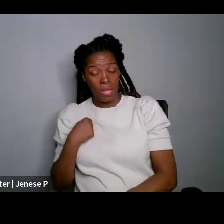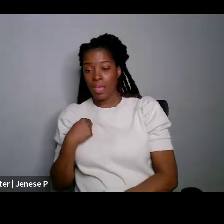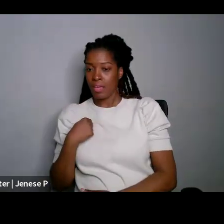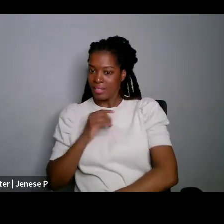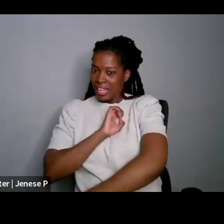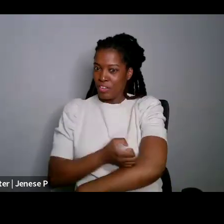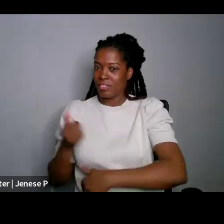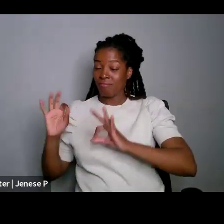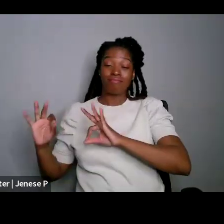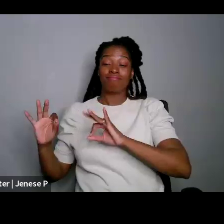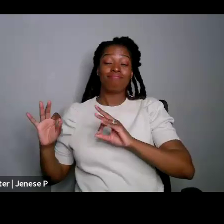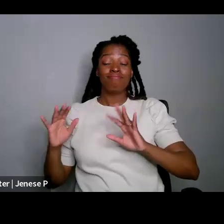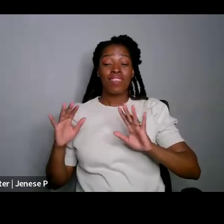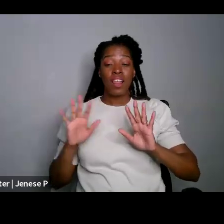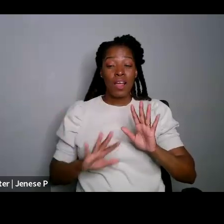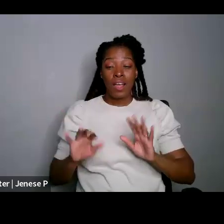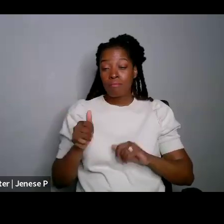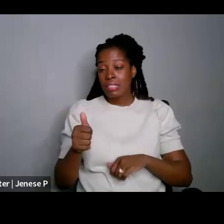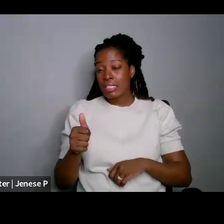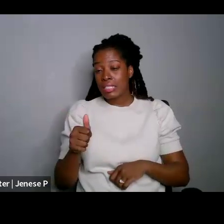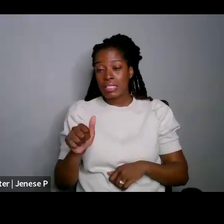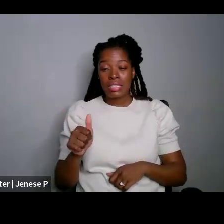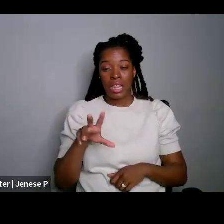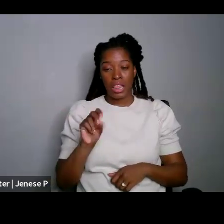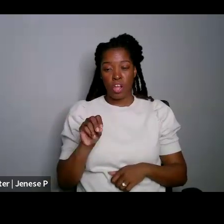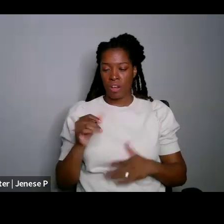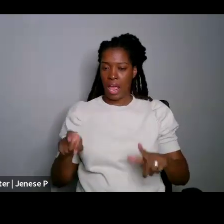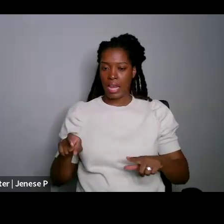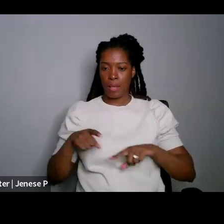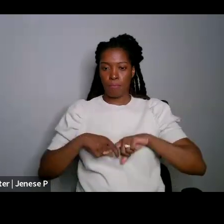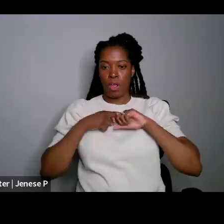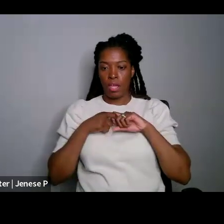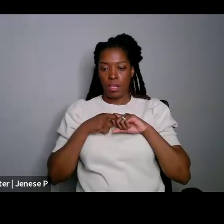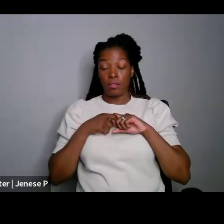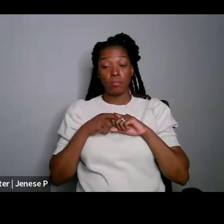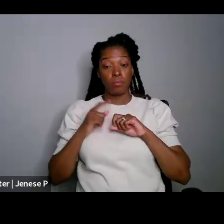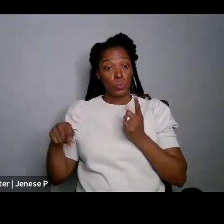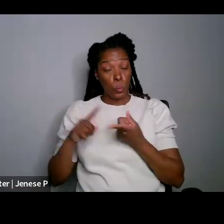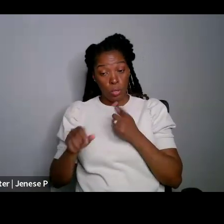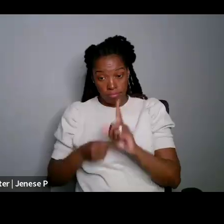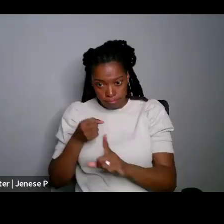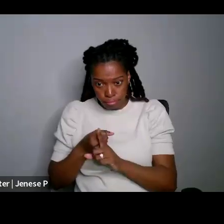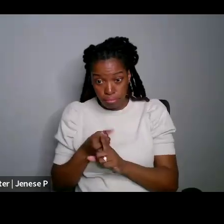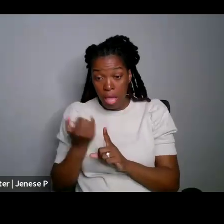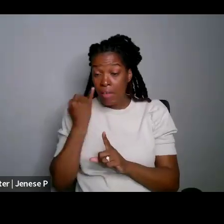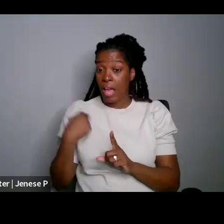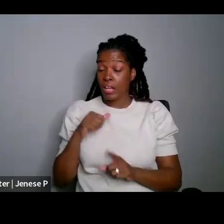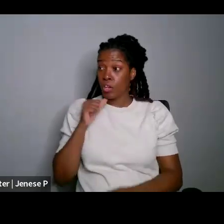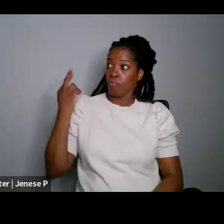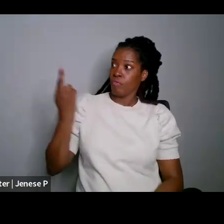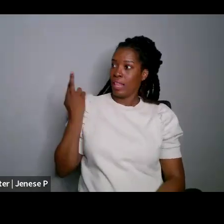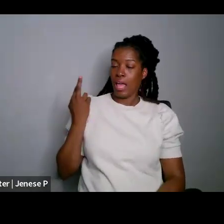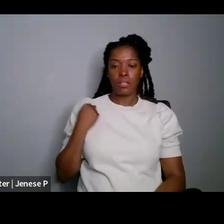10:30, I need a minute. When that happens, if I don't catch it and build in that